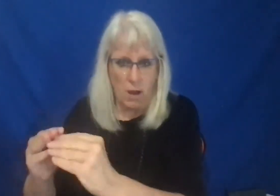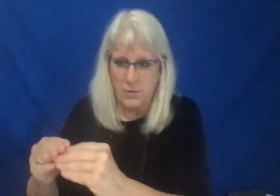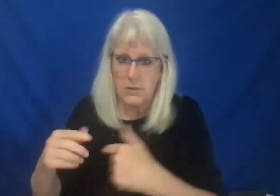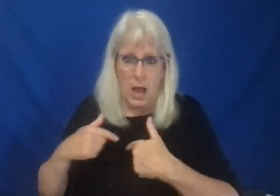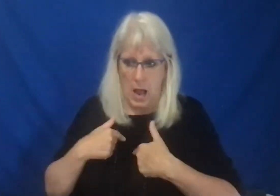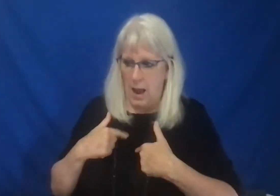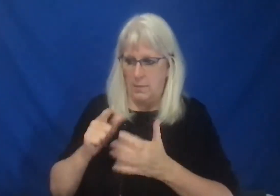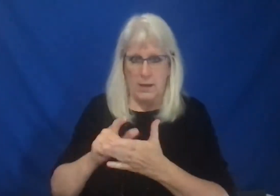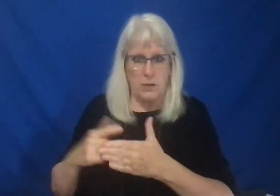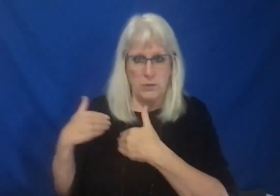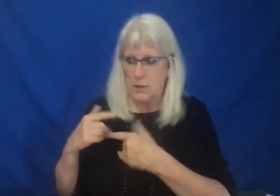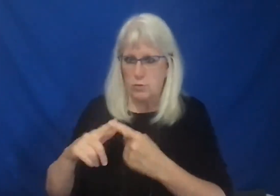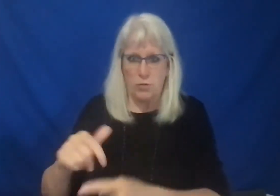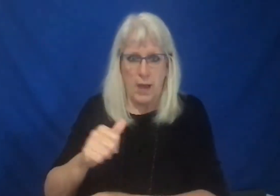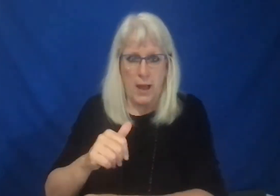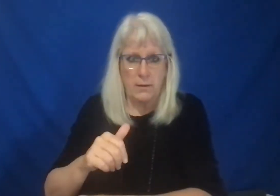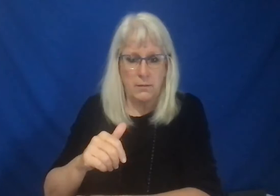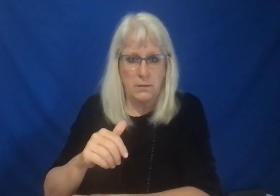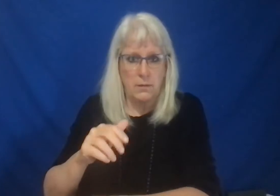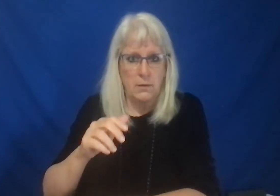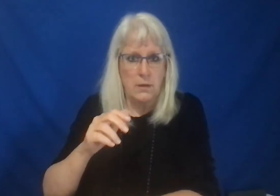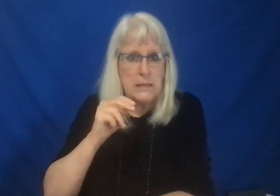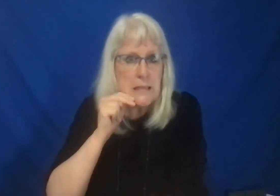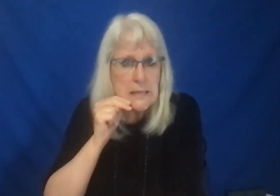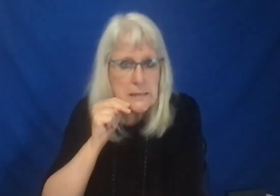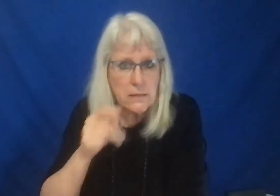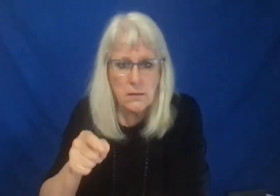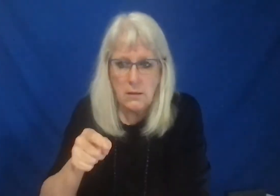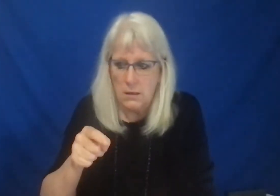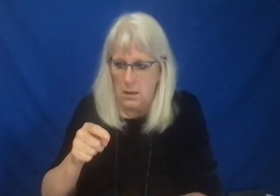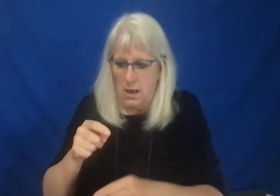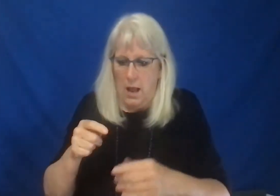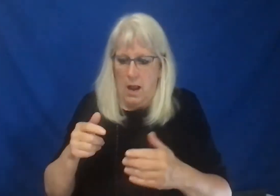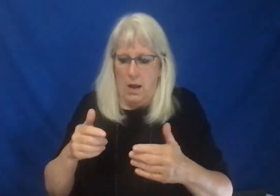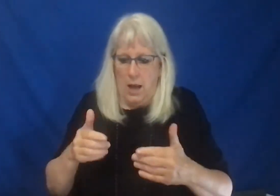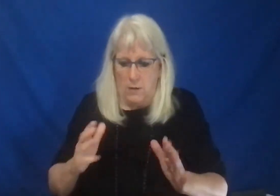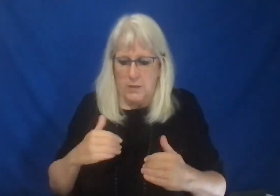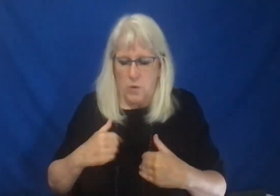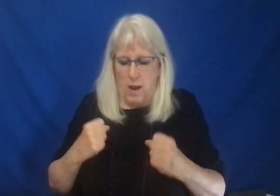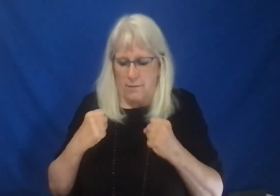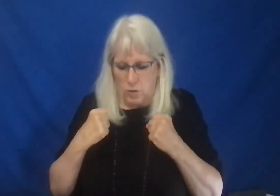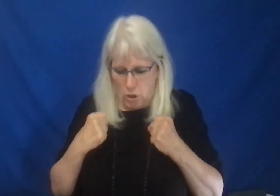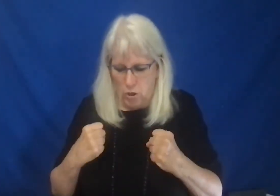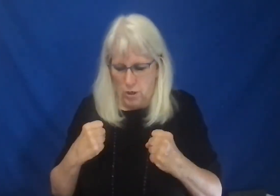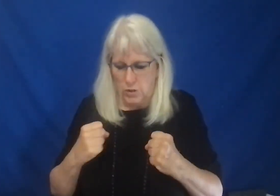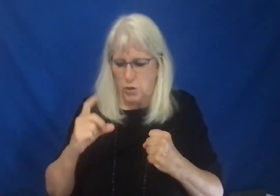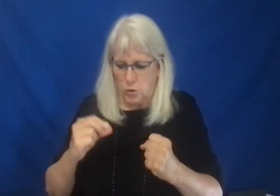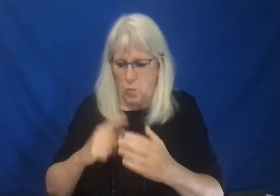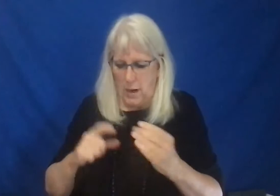the fortitude and the courage to do what I needed to do to keep her safe while